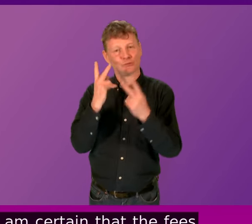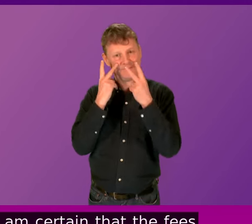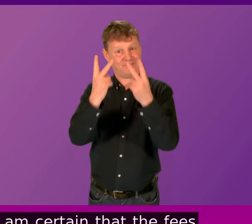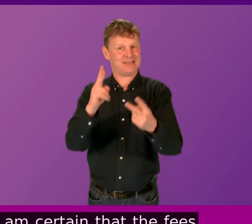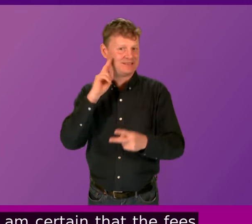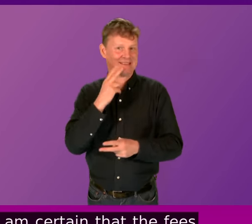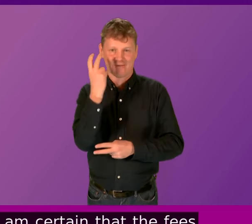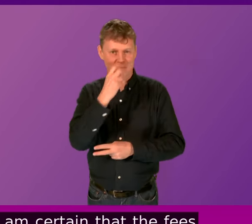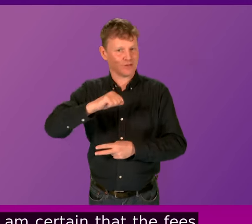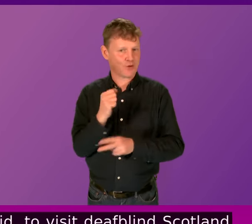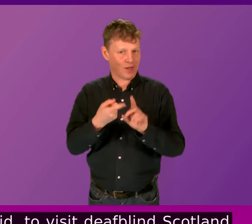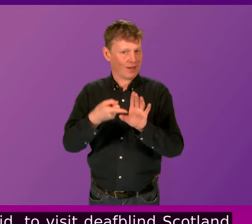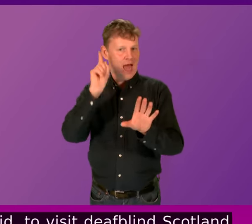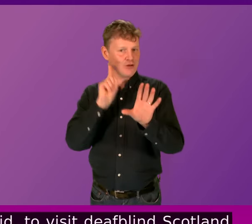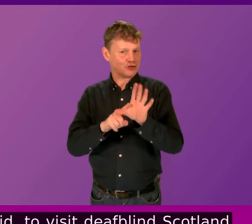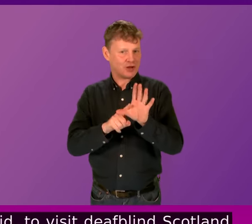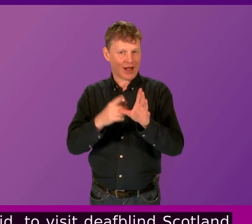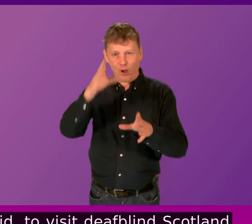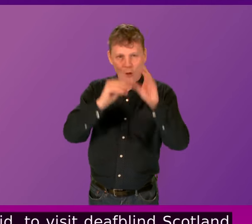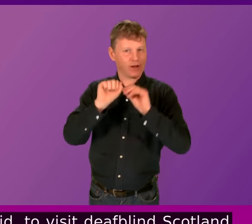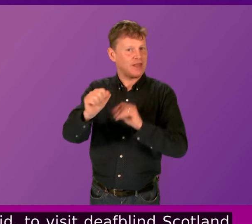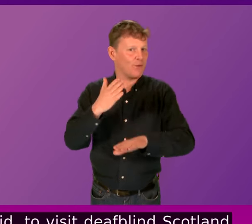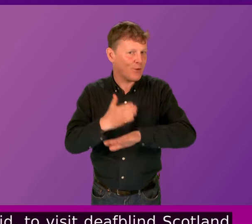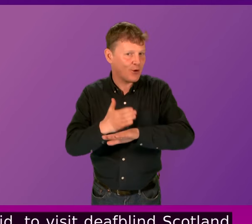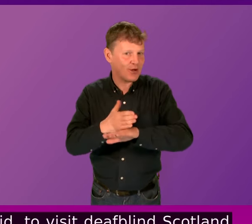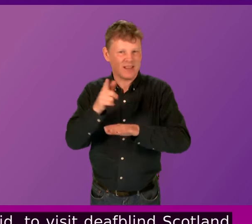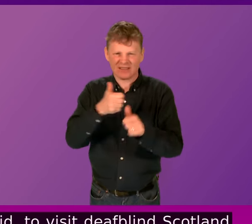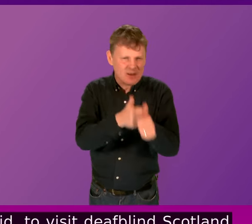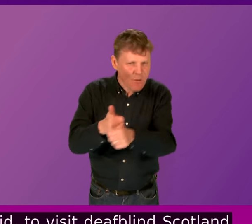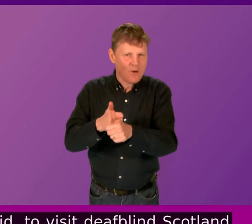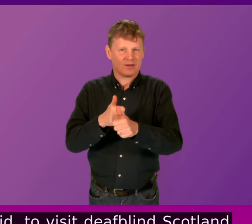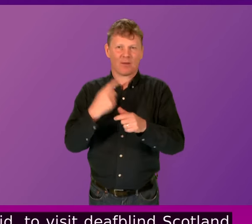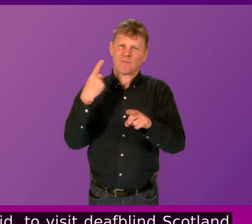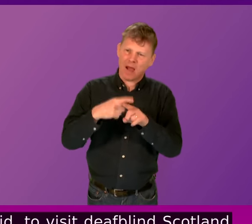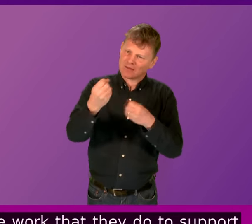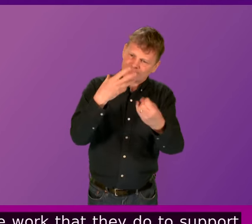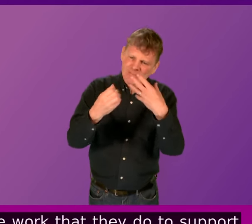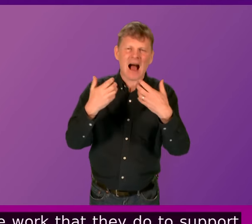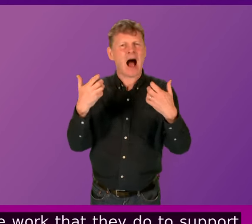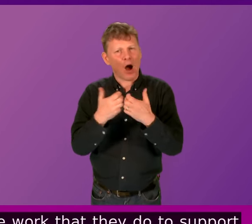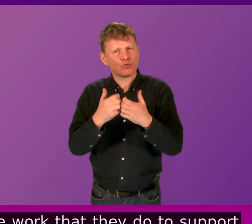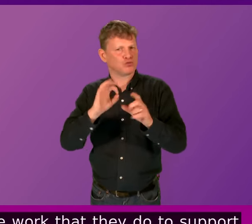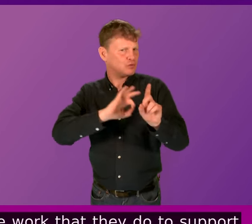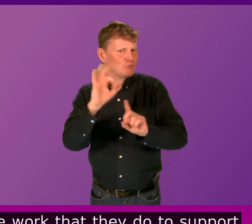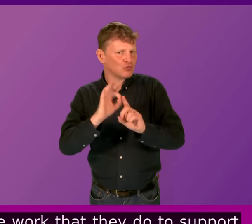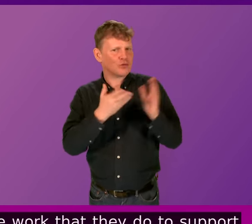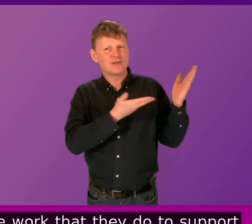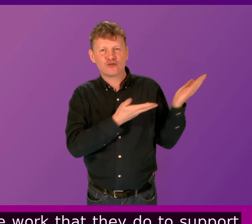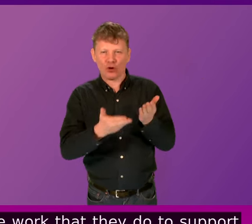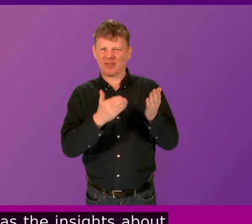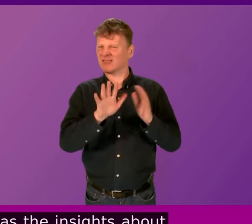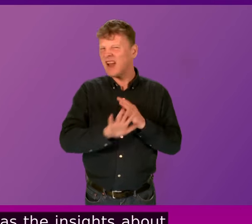learning about the work that they do to support deafblind people, as well as their insights about improving services at a